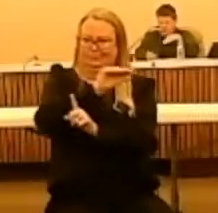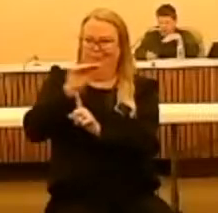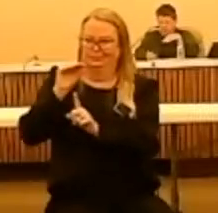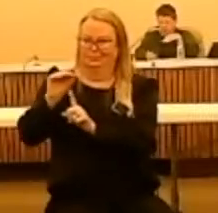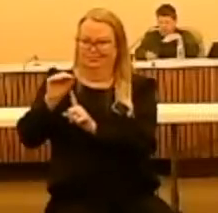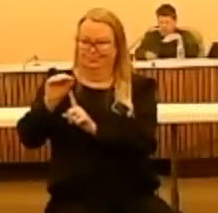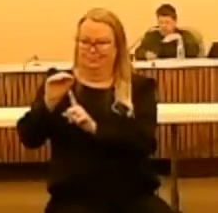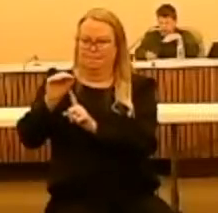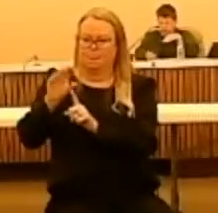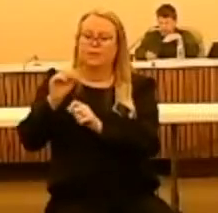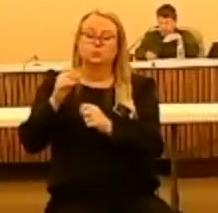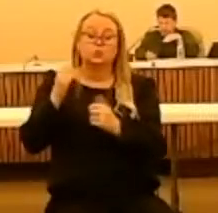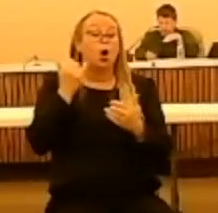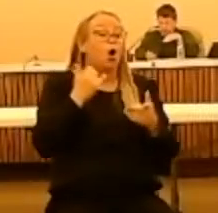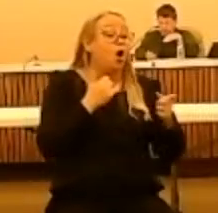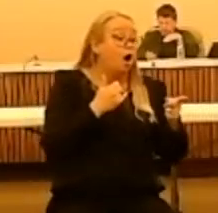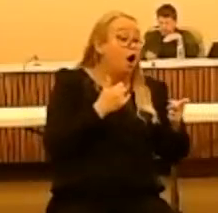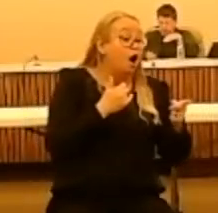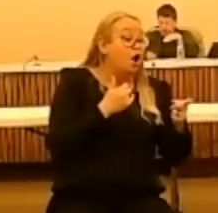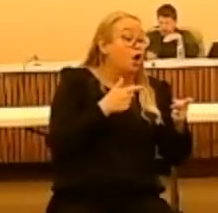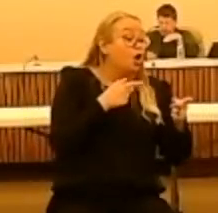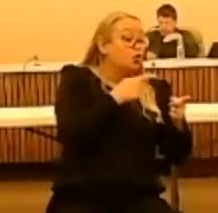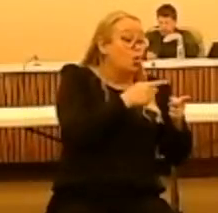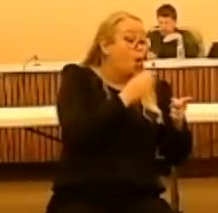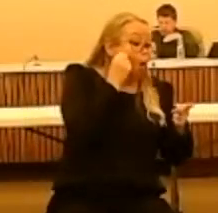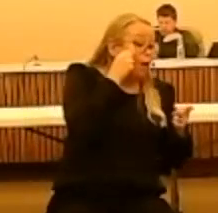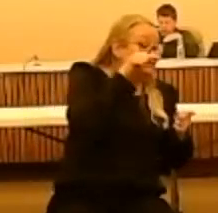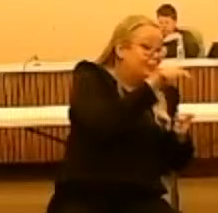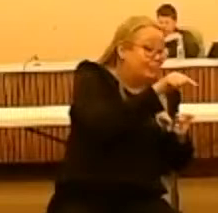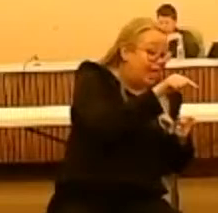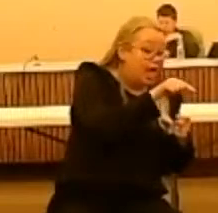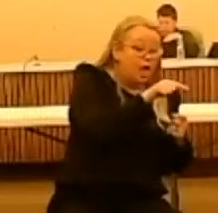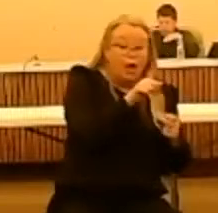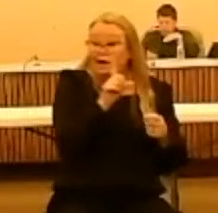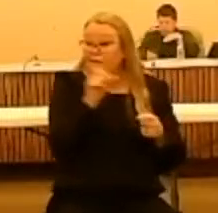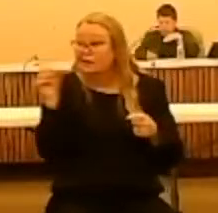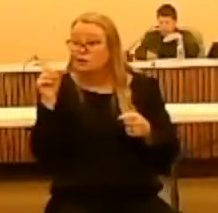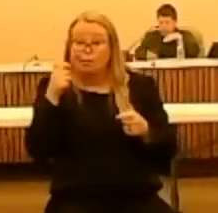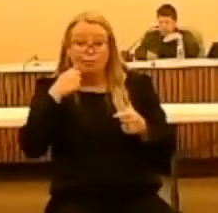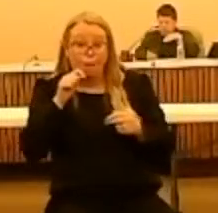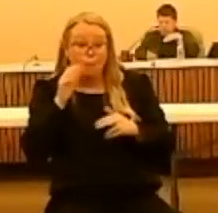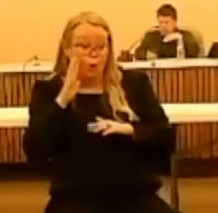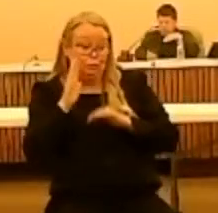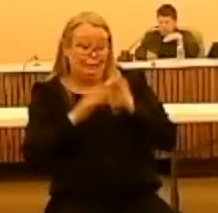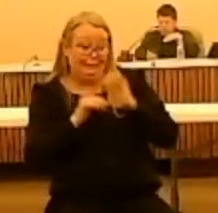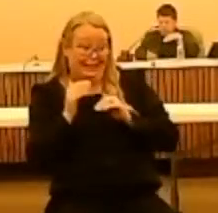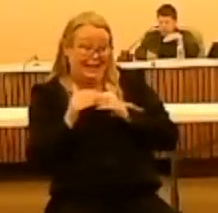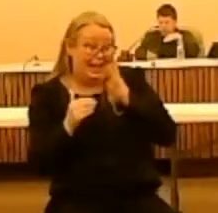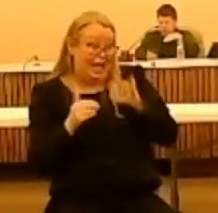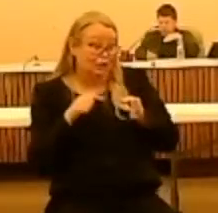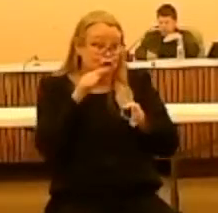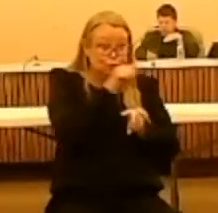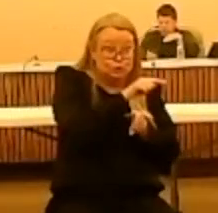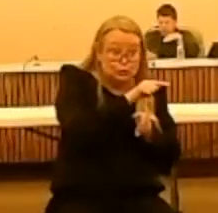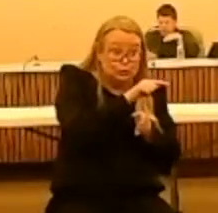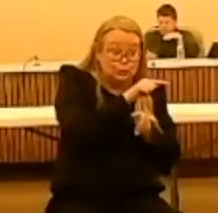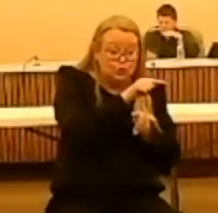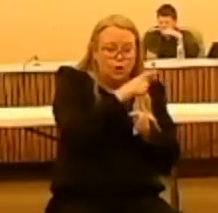look at the table, I'd say, okay, I'm building a multiple dwelling next to a Parker School,